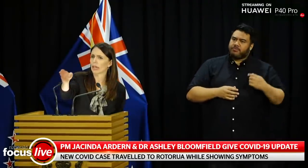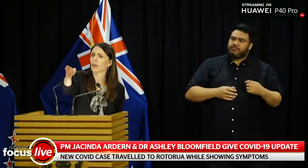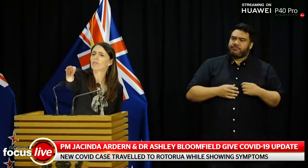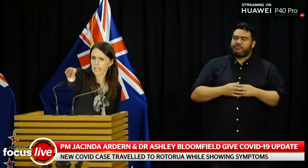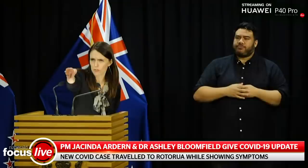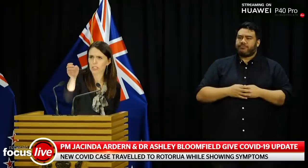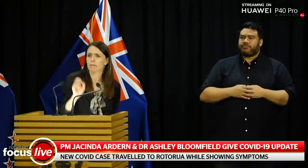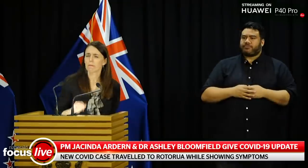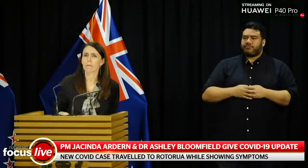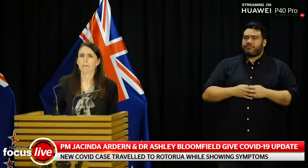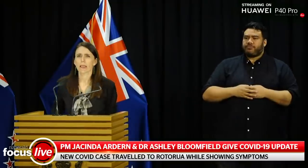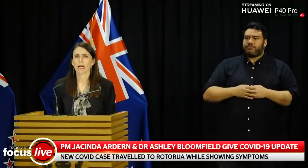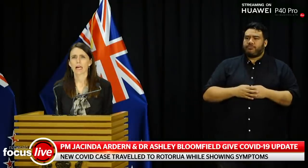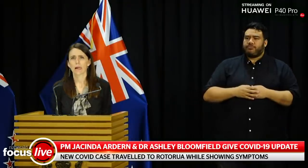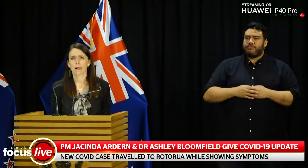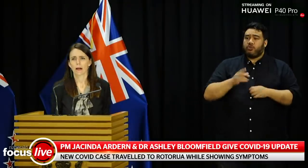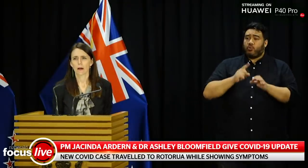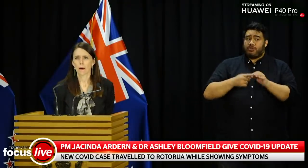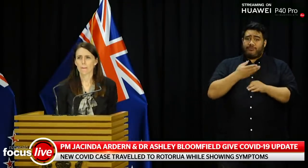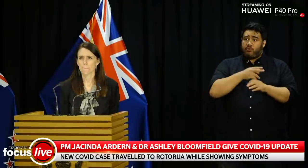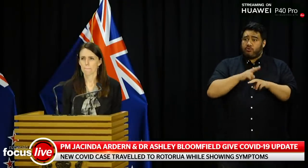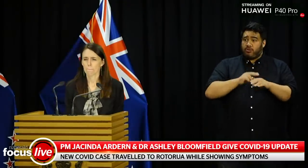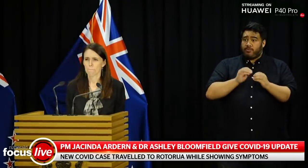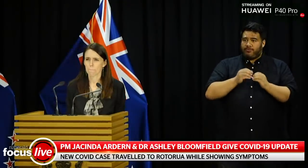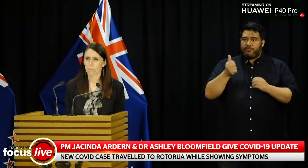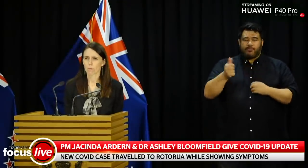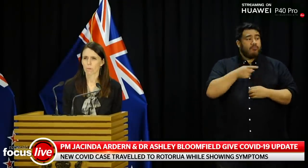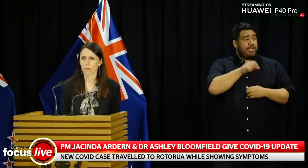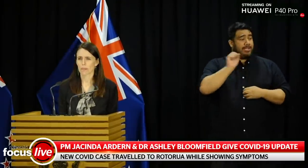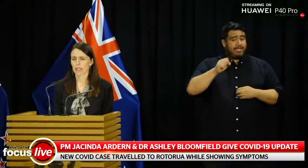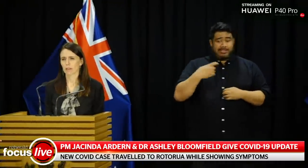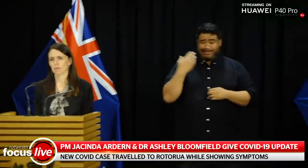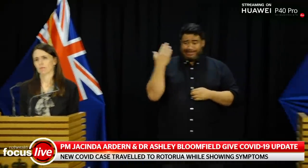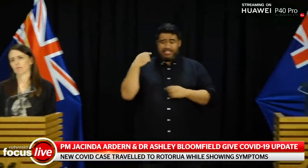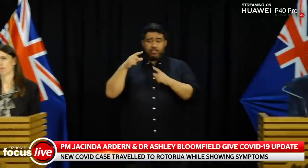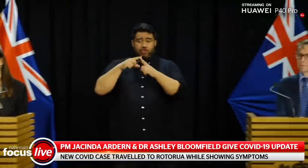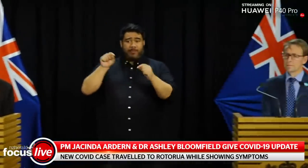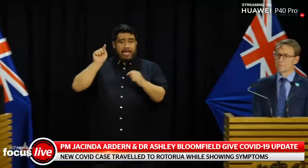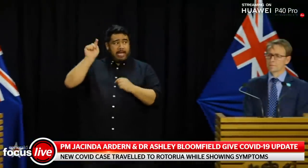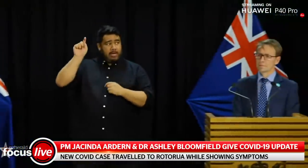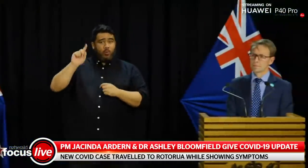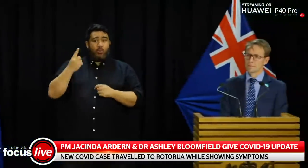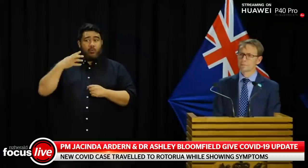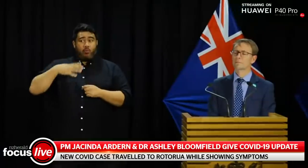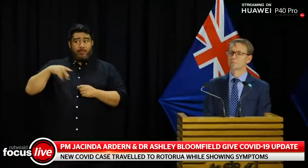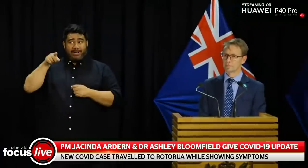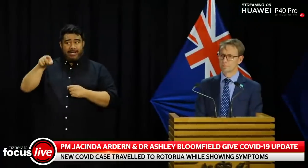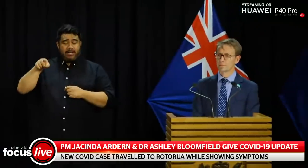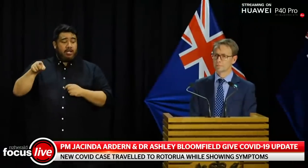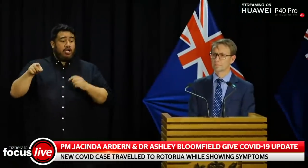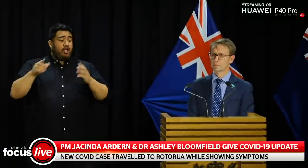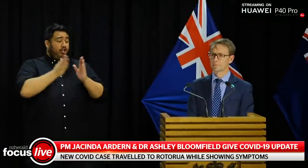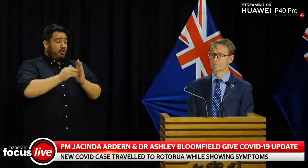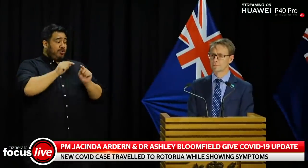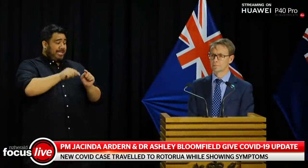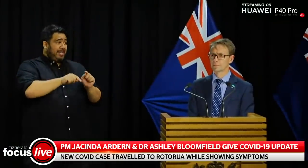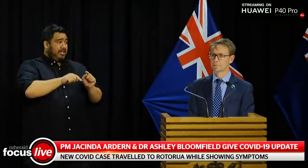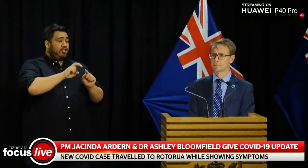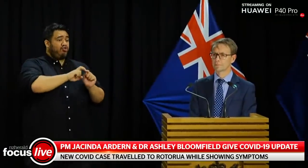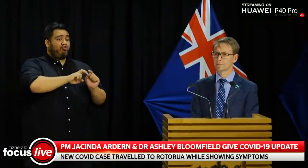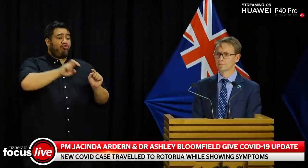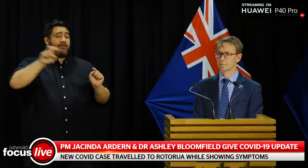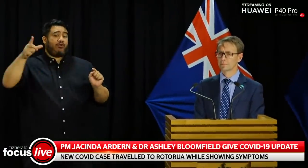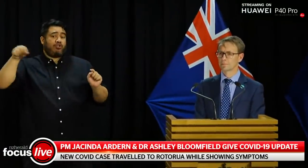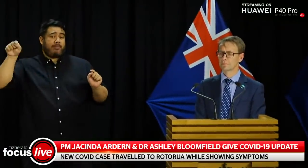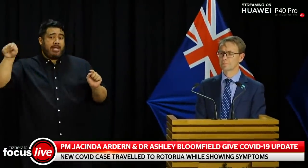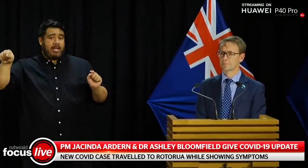We've got Dr. Bloomfield once again. In Japan, there's been a report just very recently of a woman who came from New Zealand, has travelled to Japan,